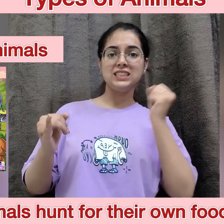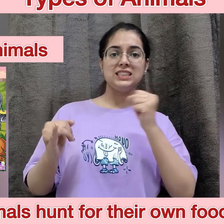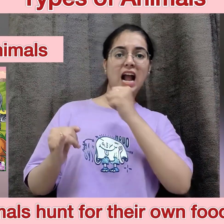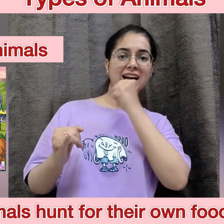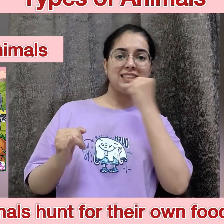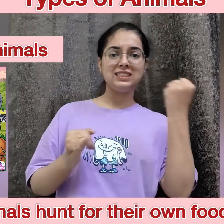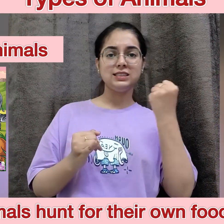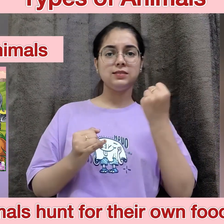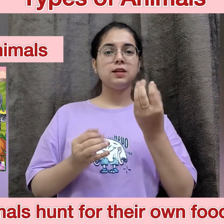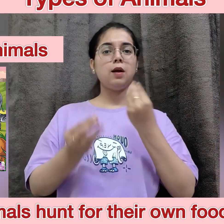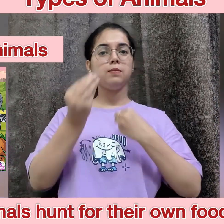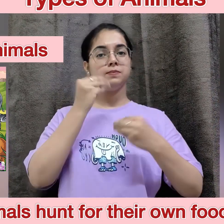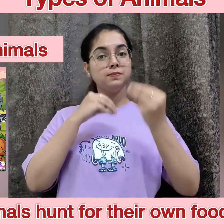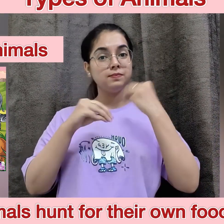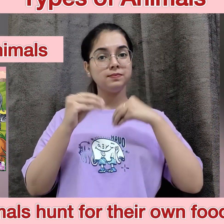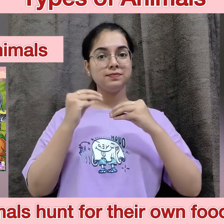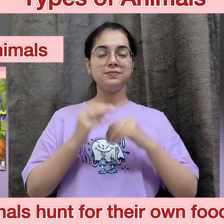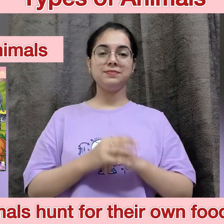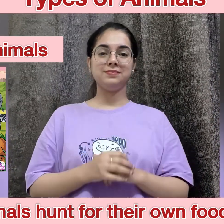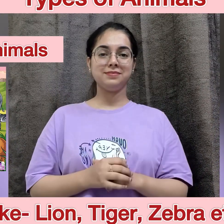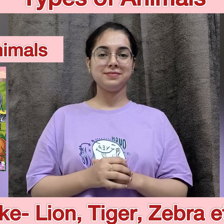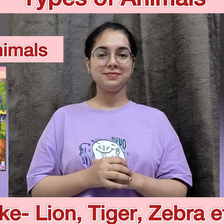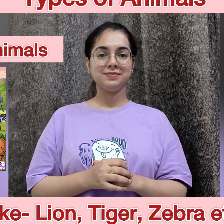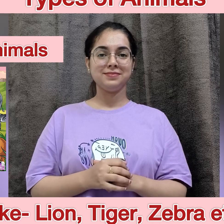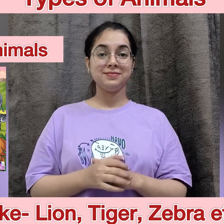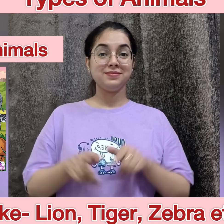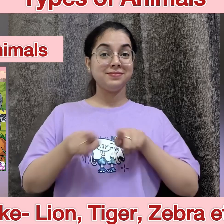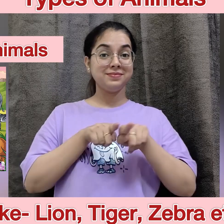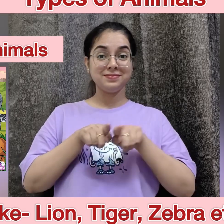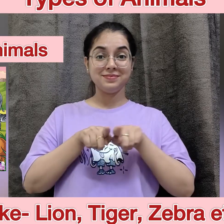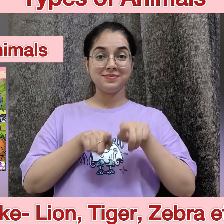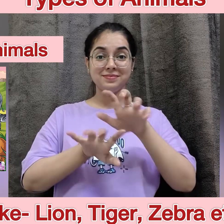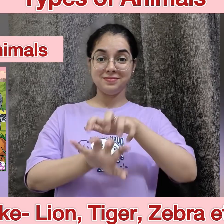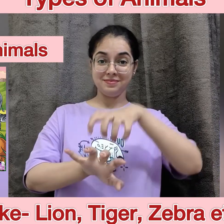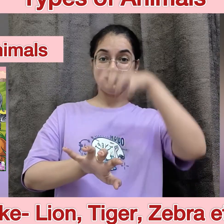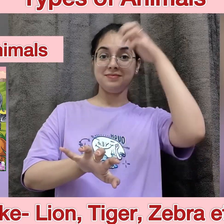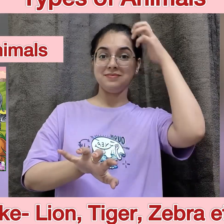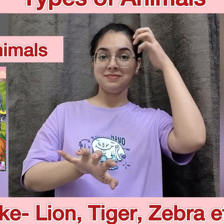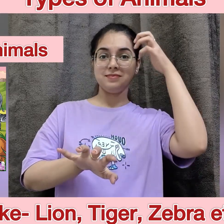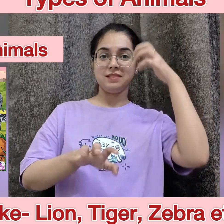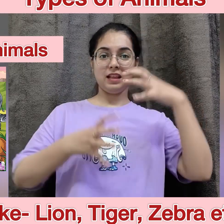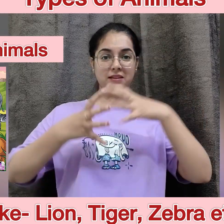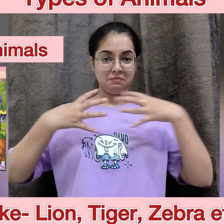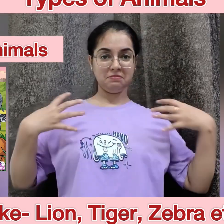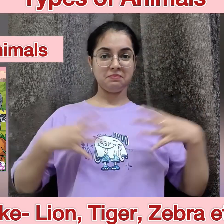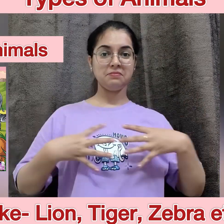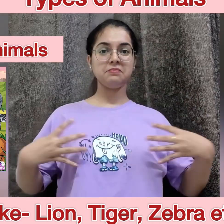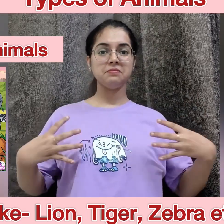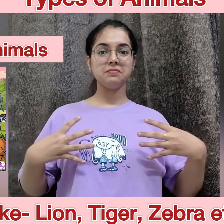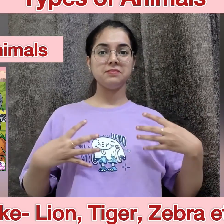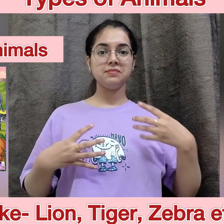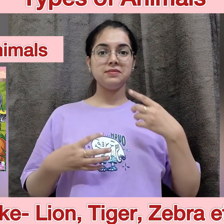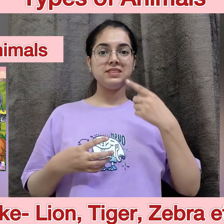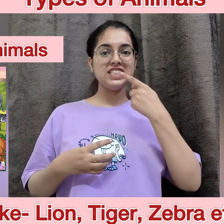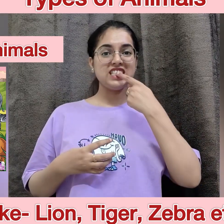food and eat it, like lion, tiger,